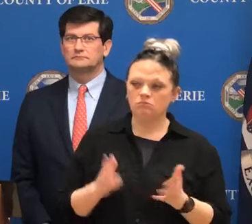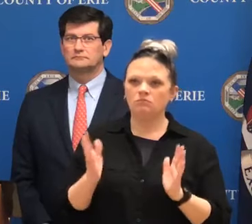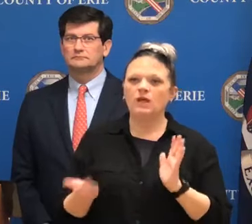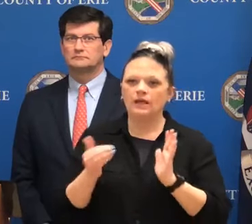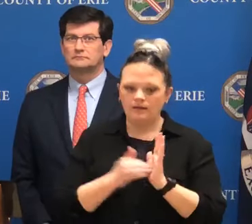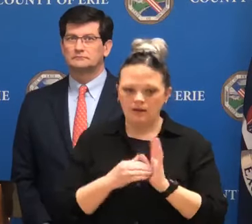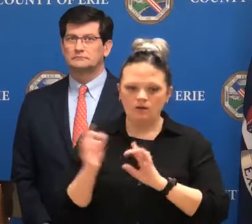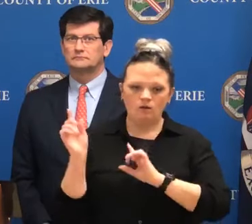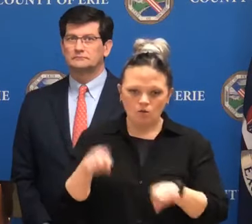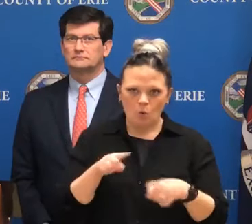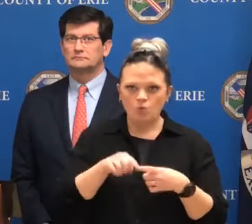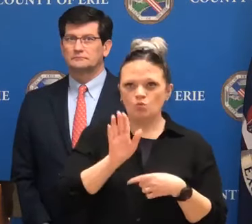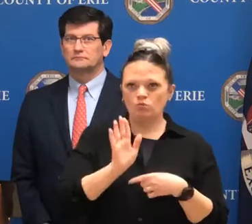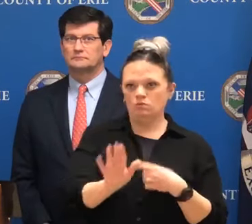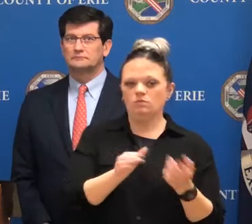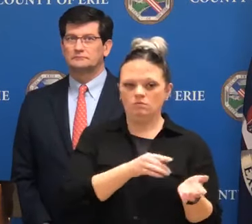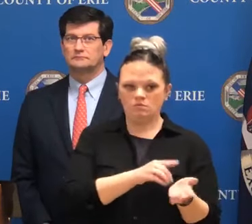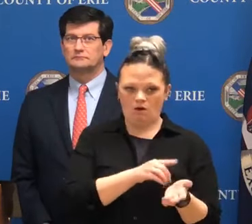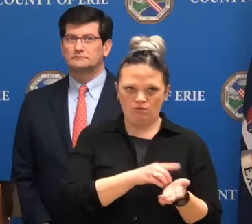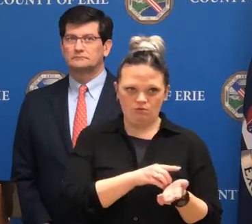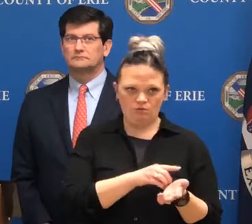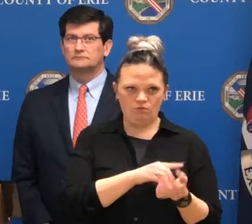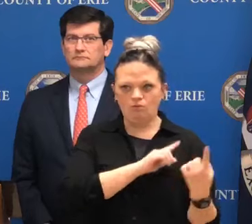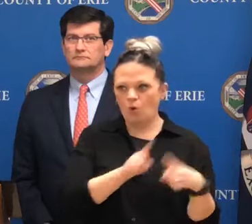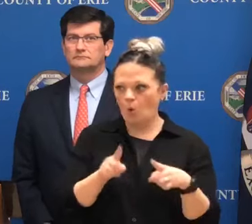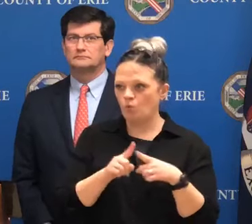go to their primary care provider,